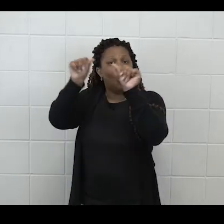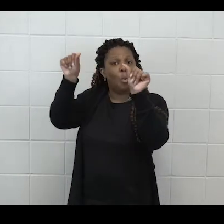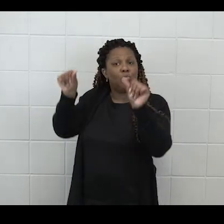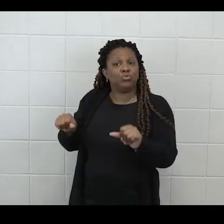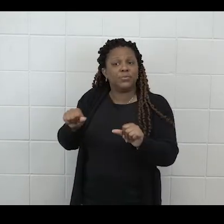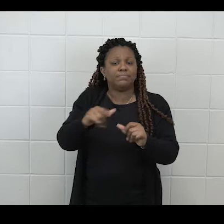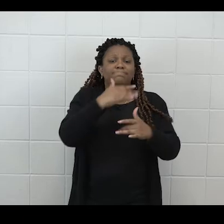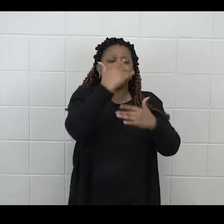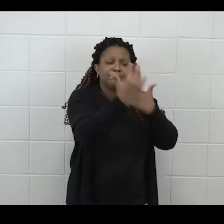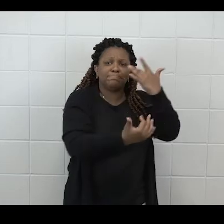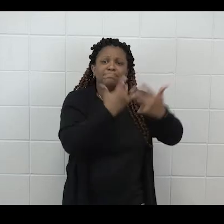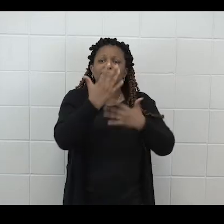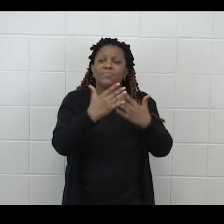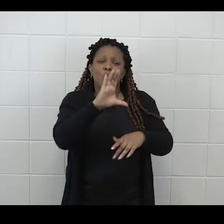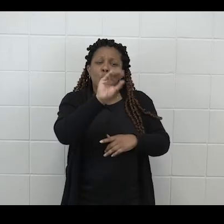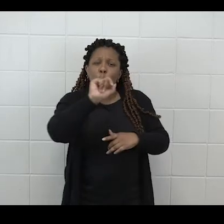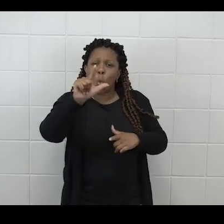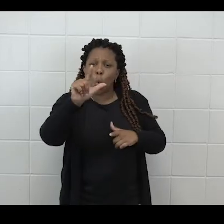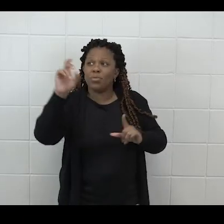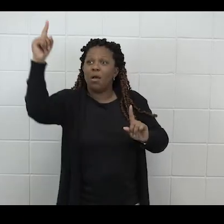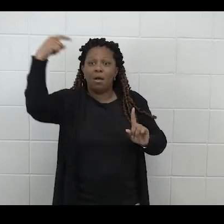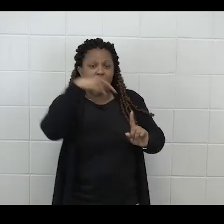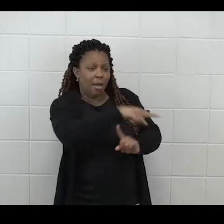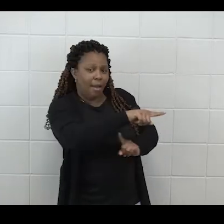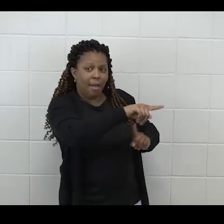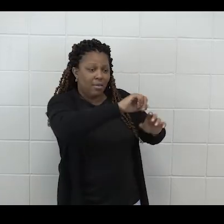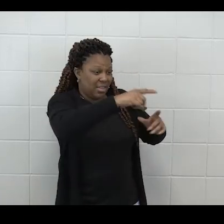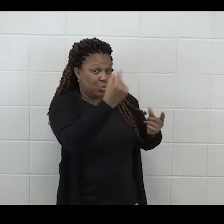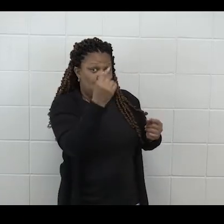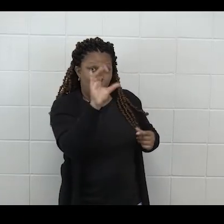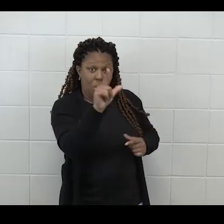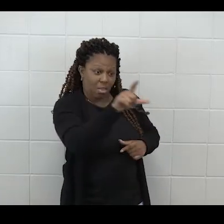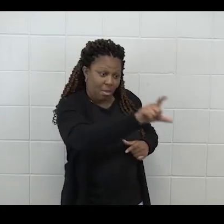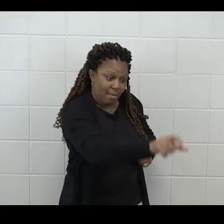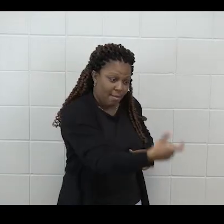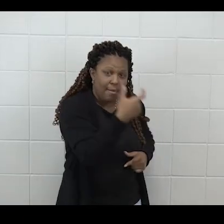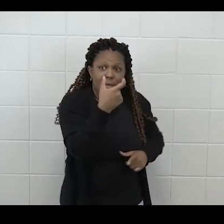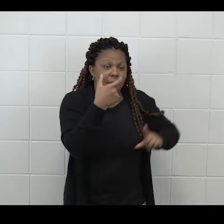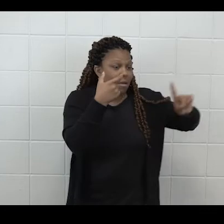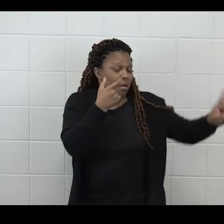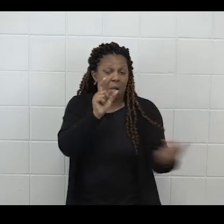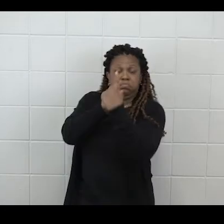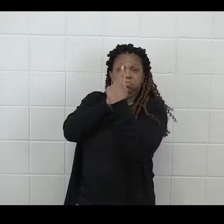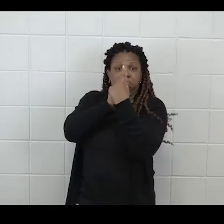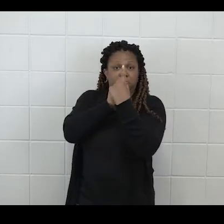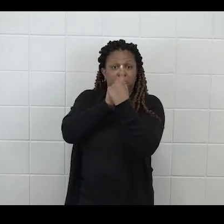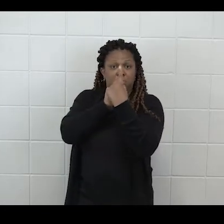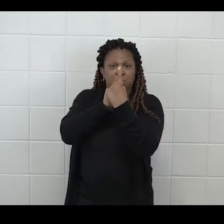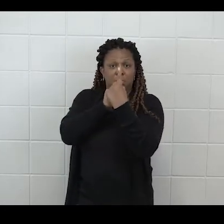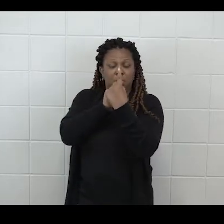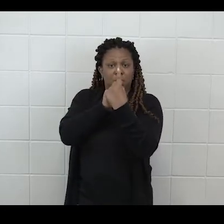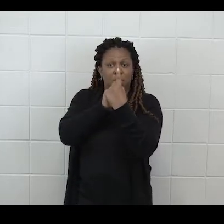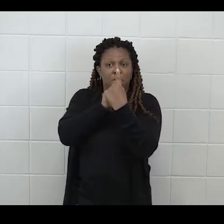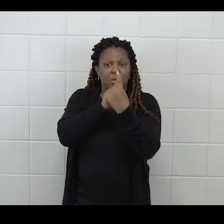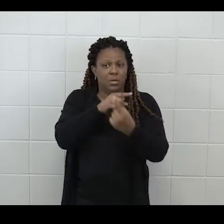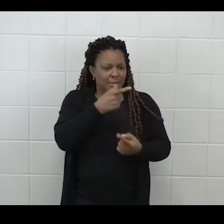my mouth with it and said, "Now that this has touched your lips, your guilt has departed, and